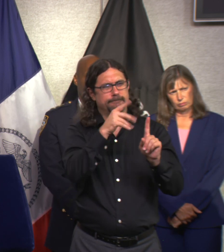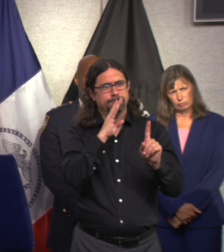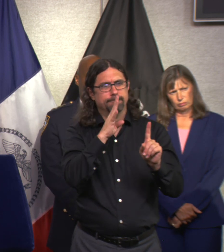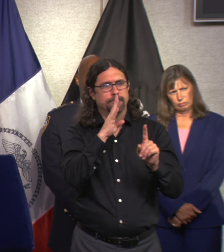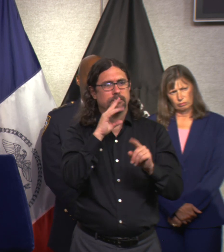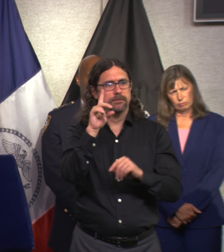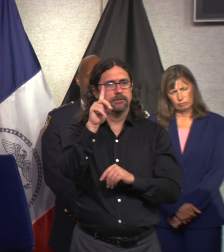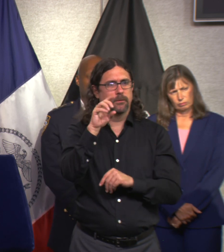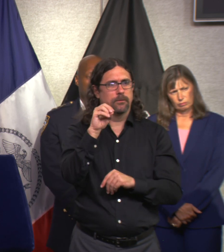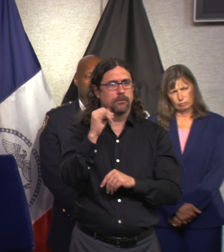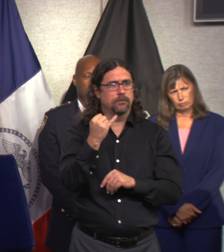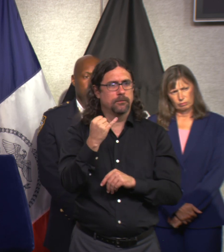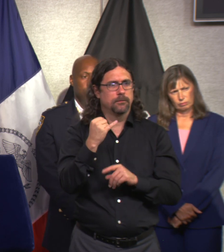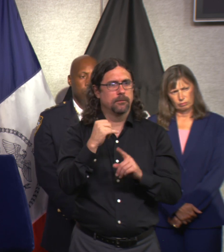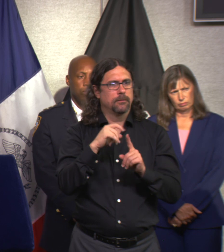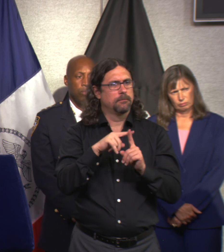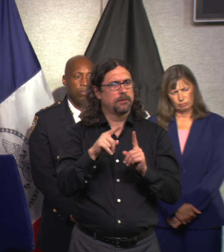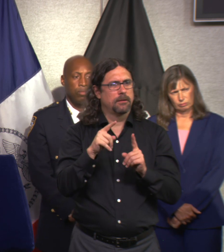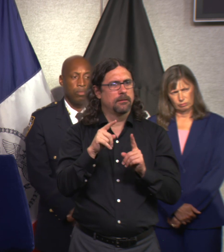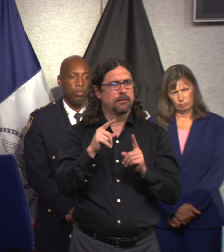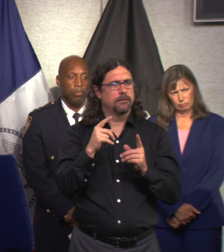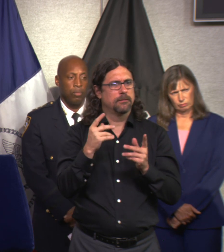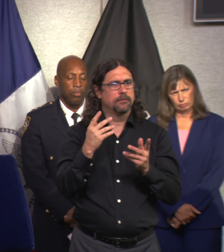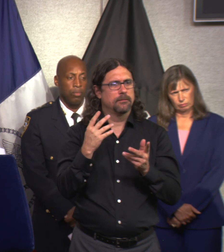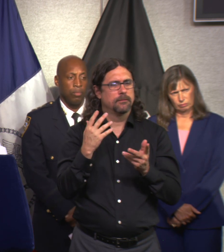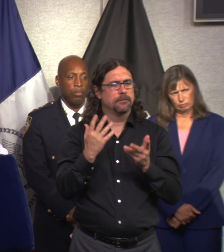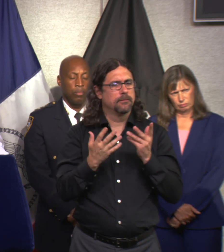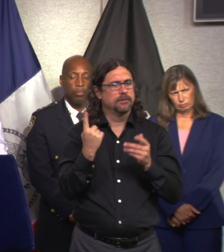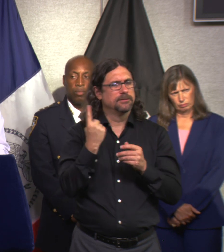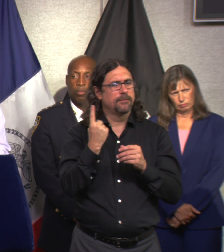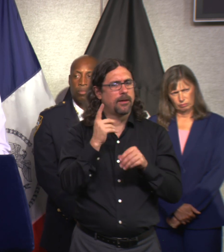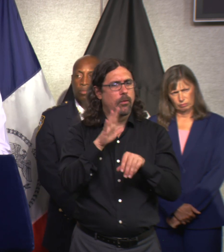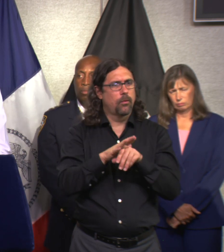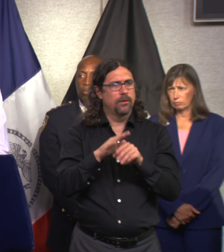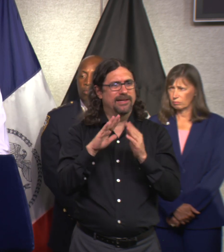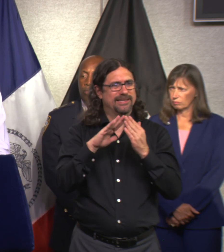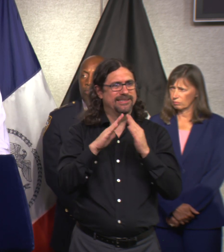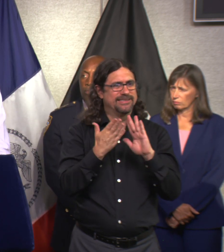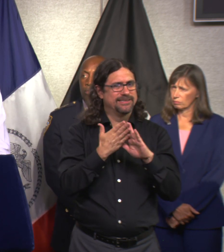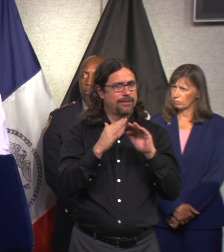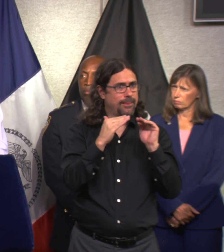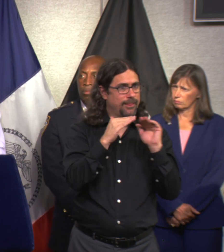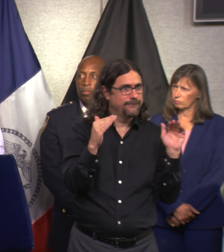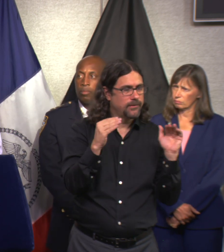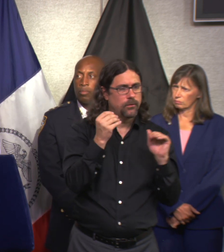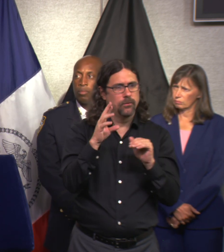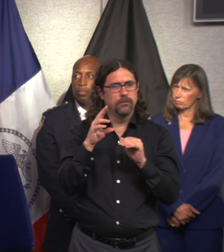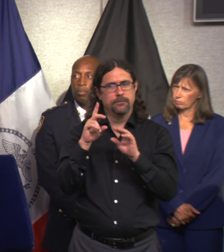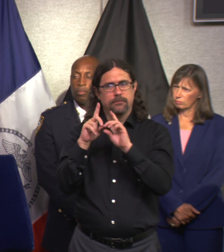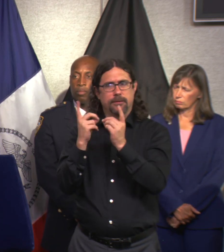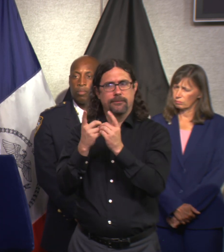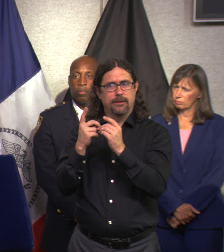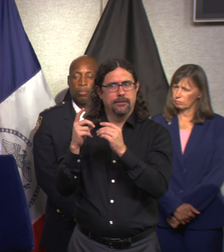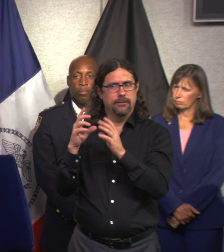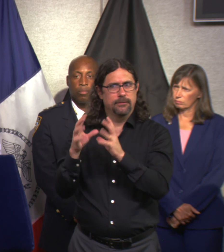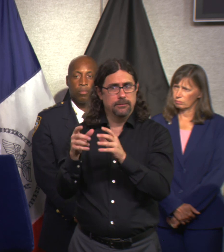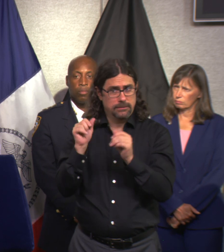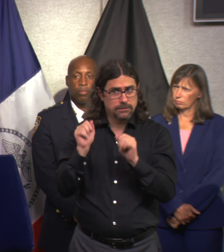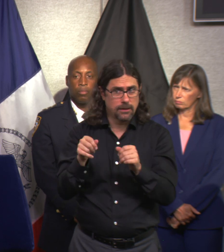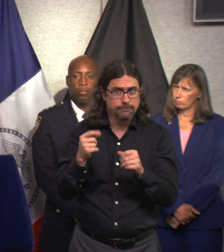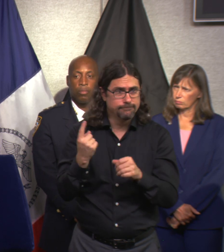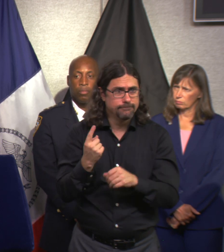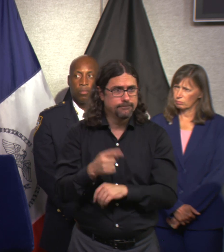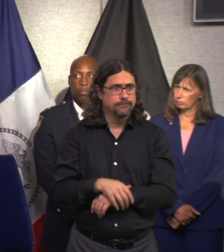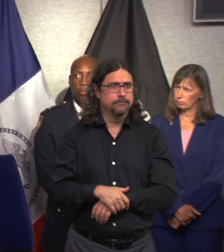which you do have control over, as opposed to the Department of Justice, which you have no jurisdiction? I believe in my heart that